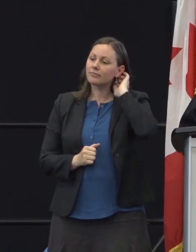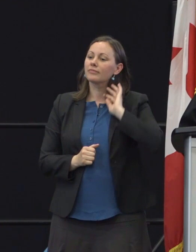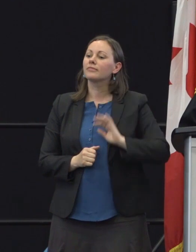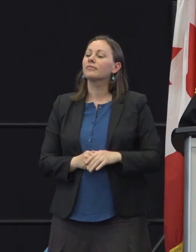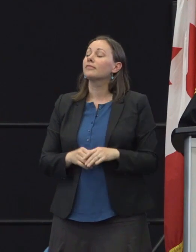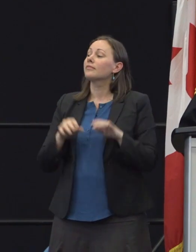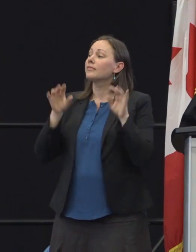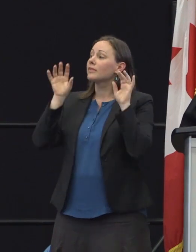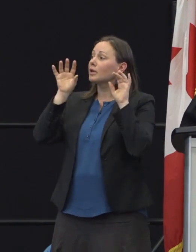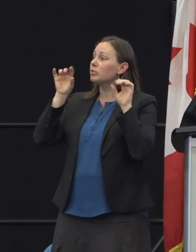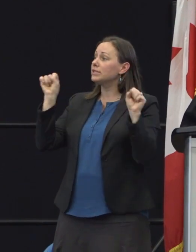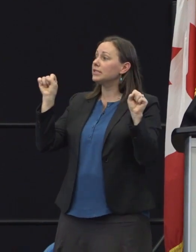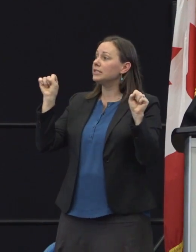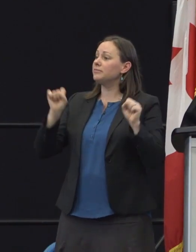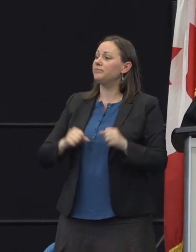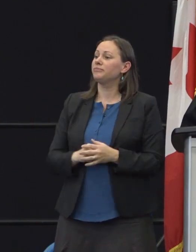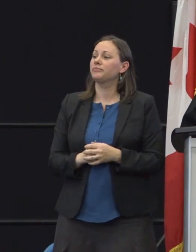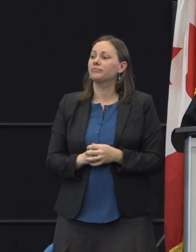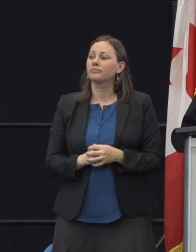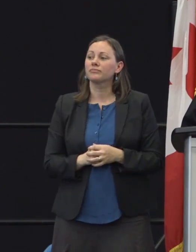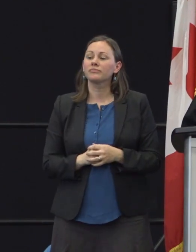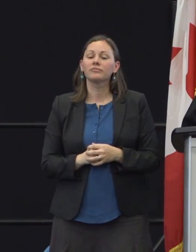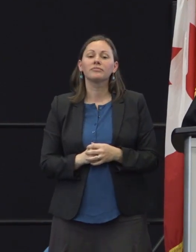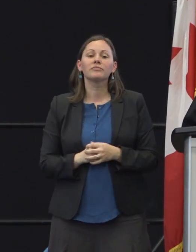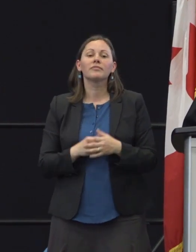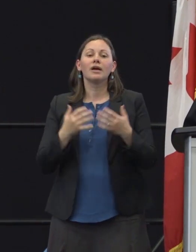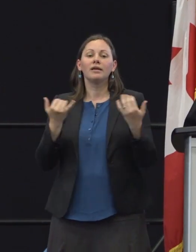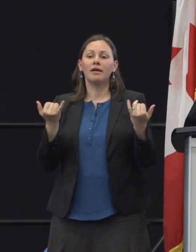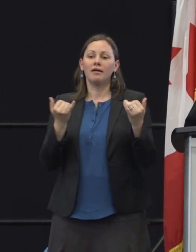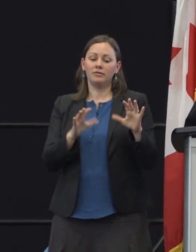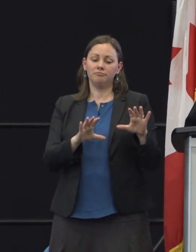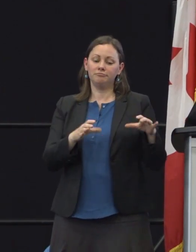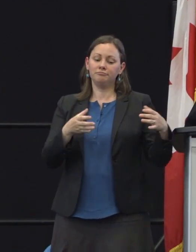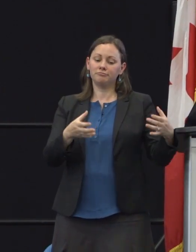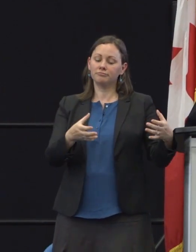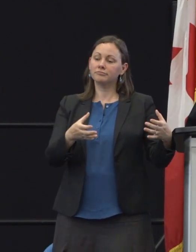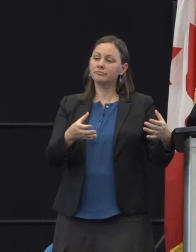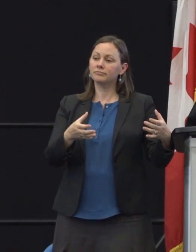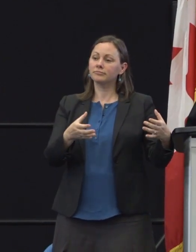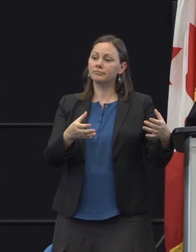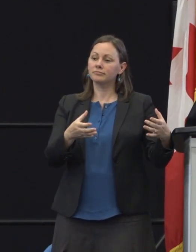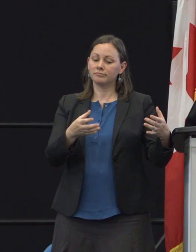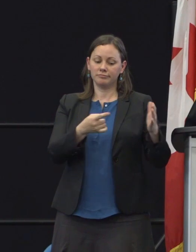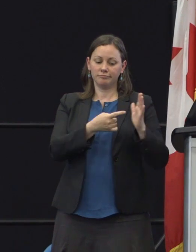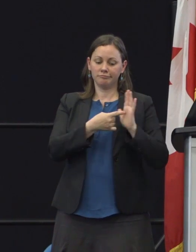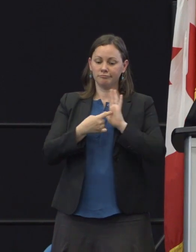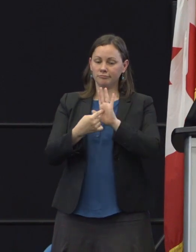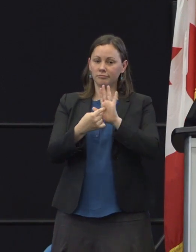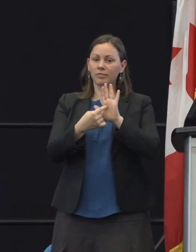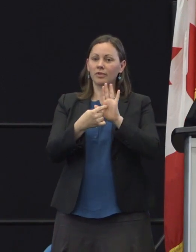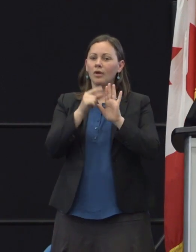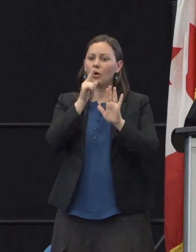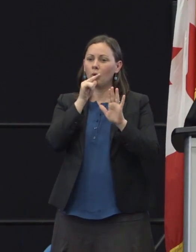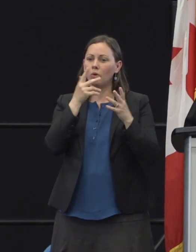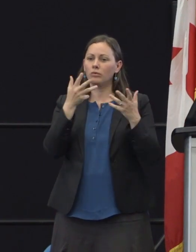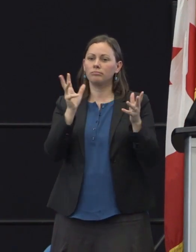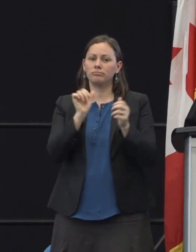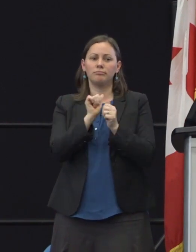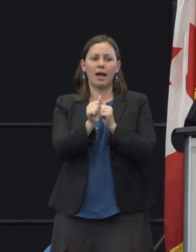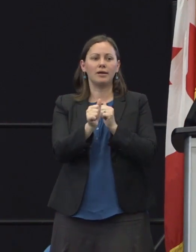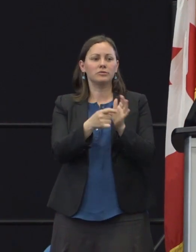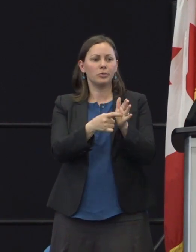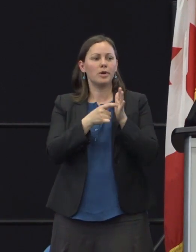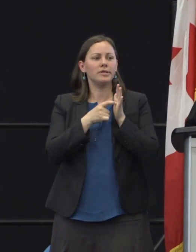Mr. President, I present to you the following candidates who have completed all the requirements for